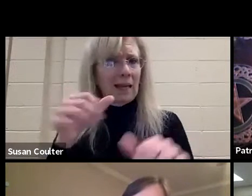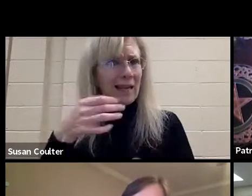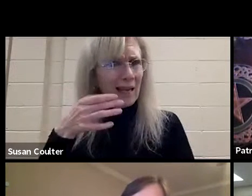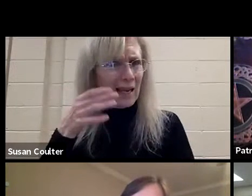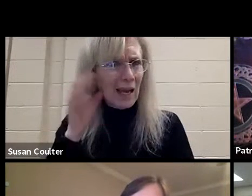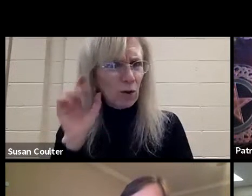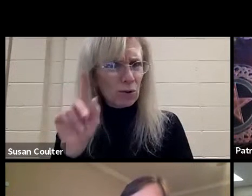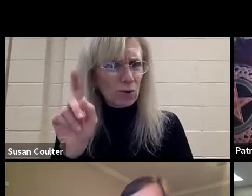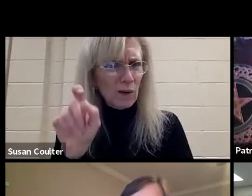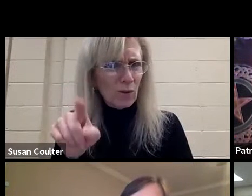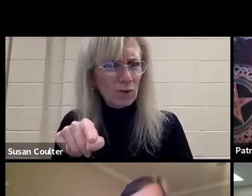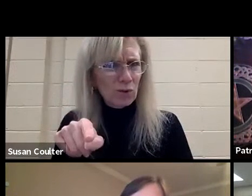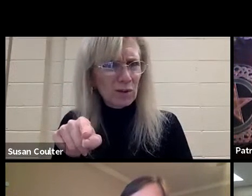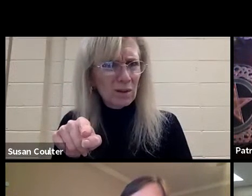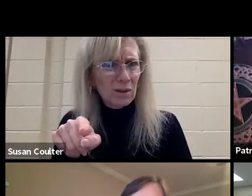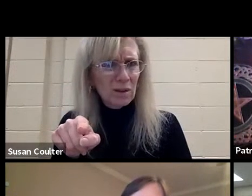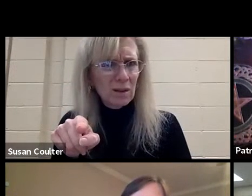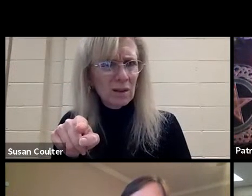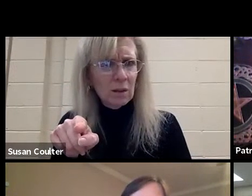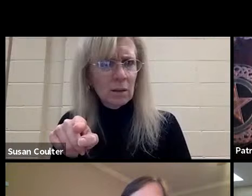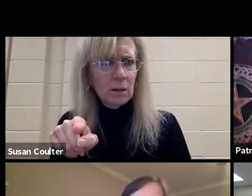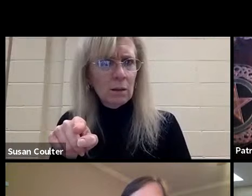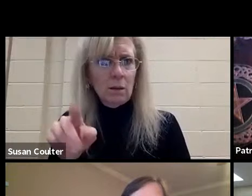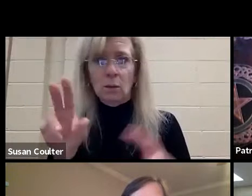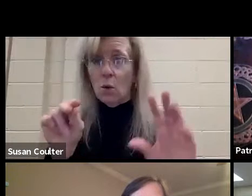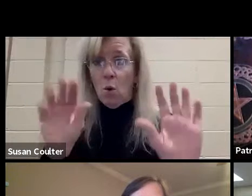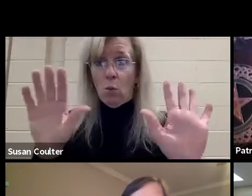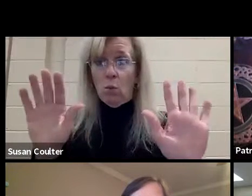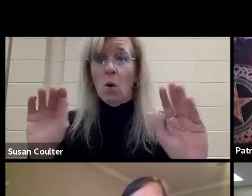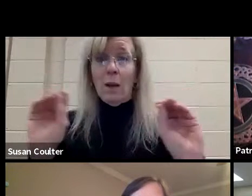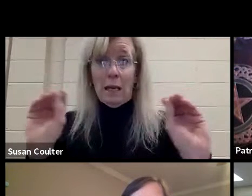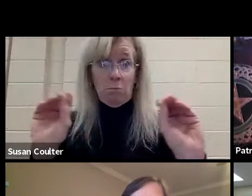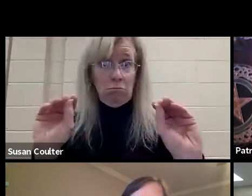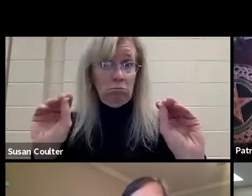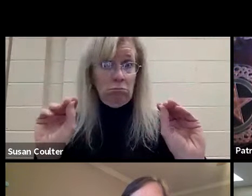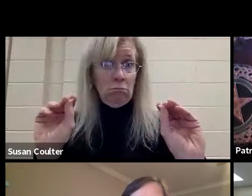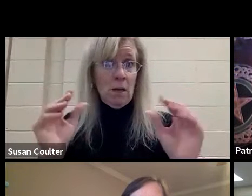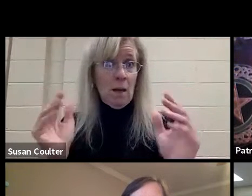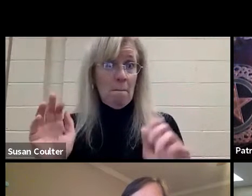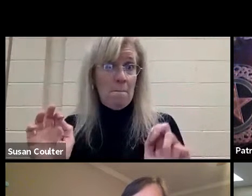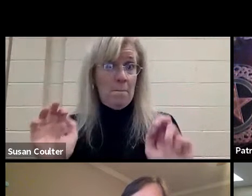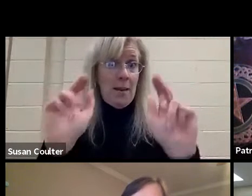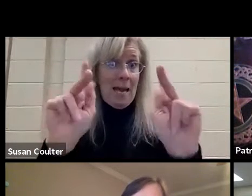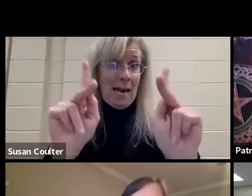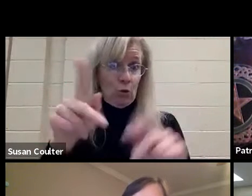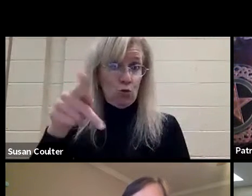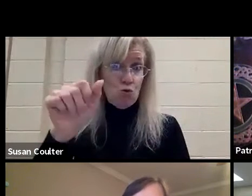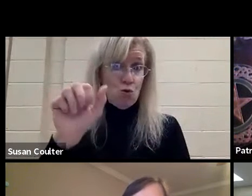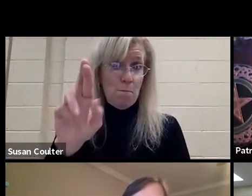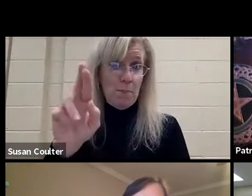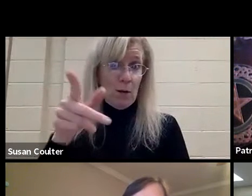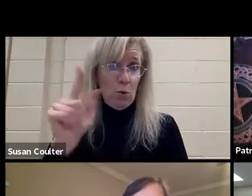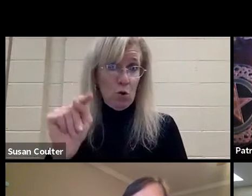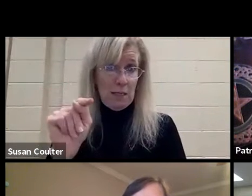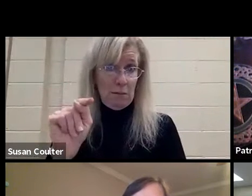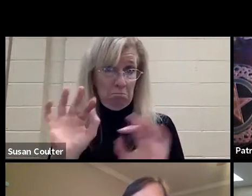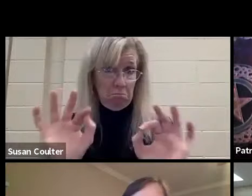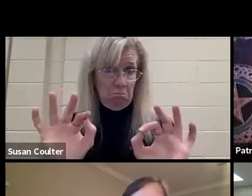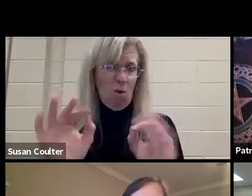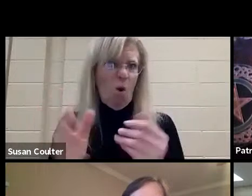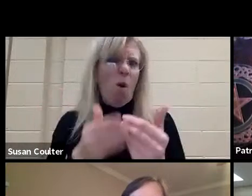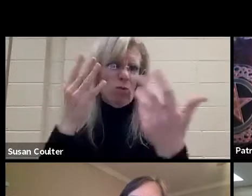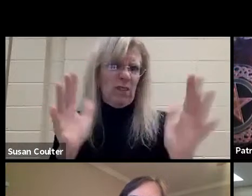Okay. Carol, did you have a question? No. Okay. back to